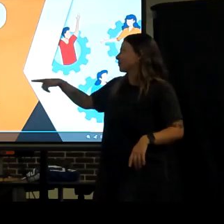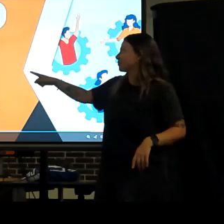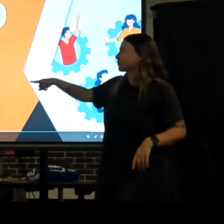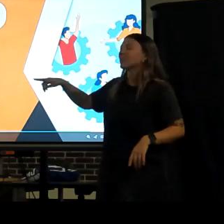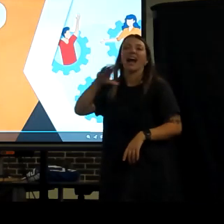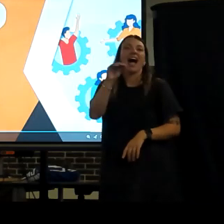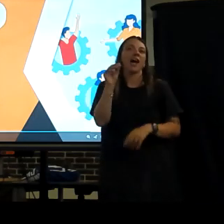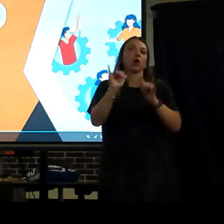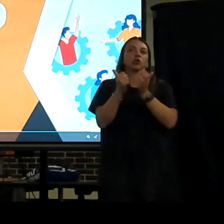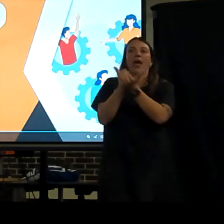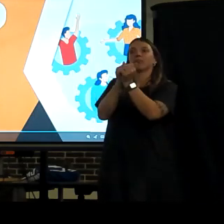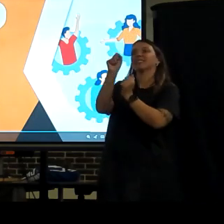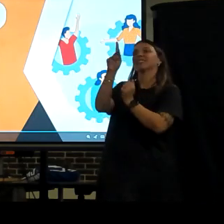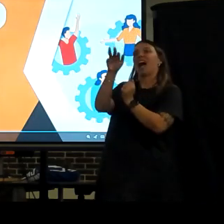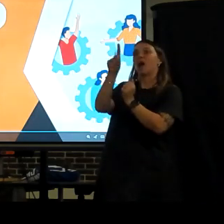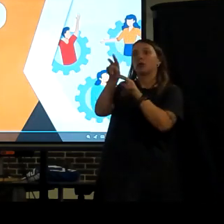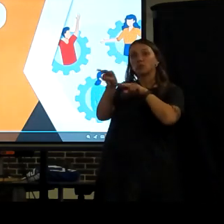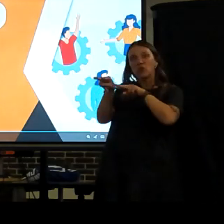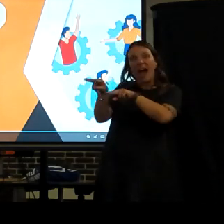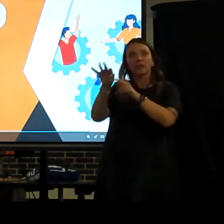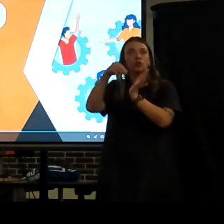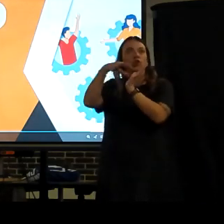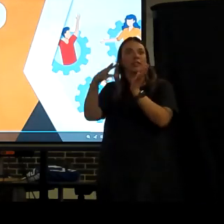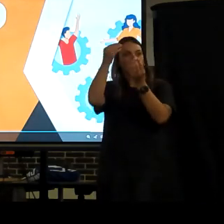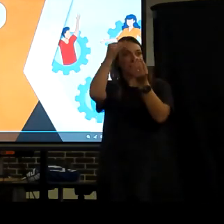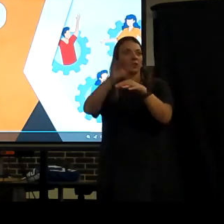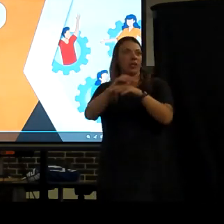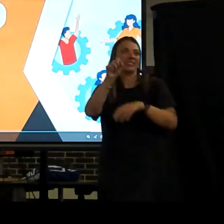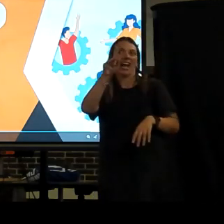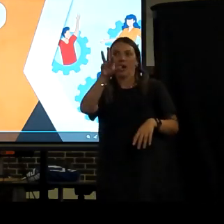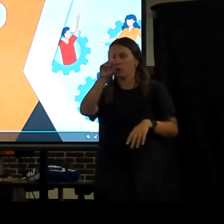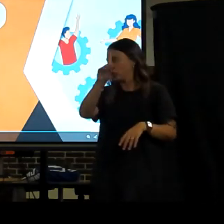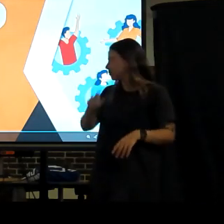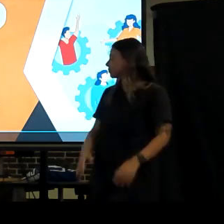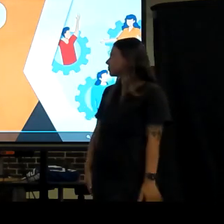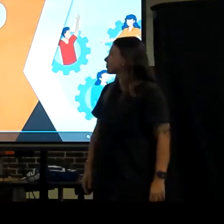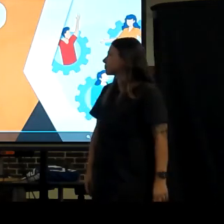they're just handling the inventory and then also helping monitor and